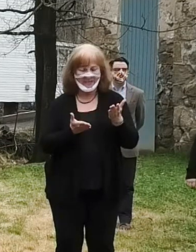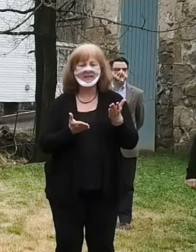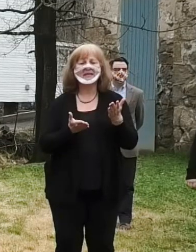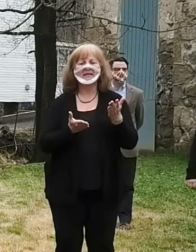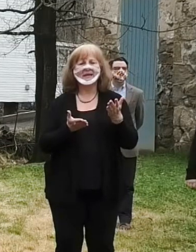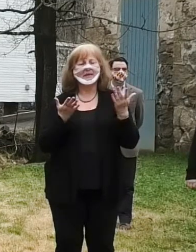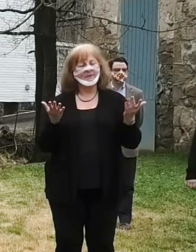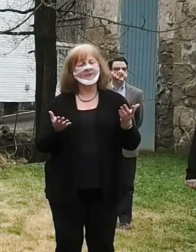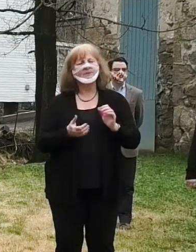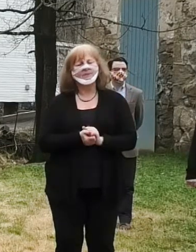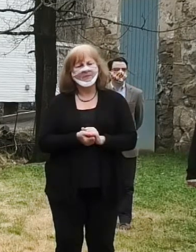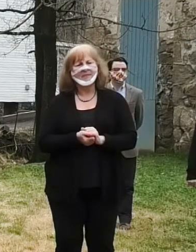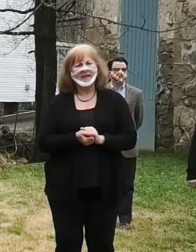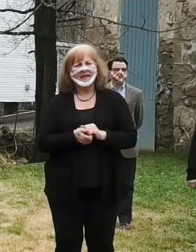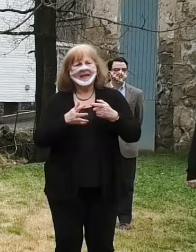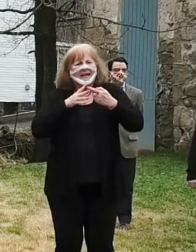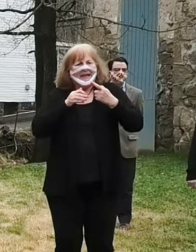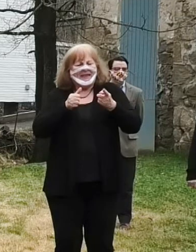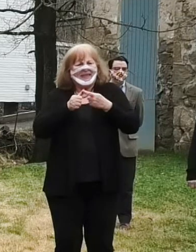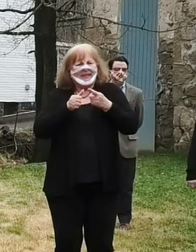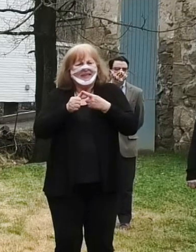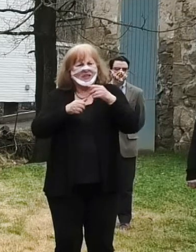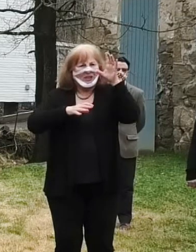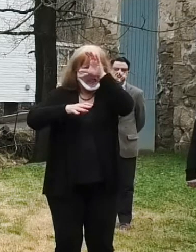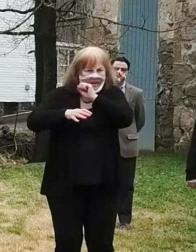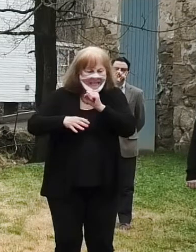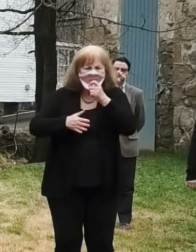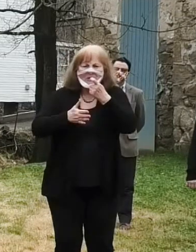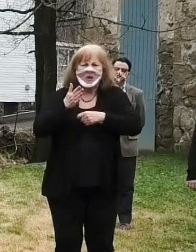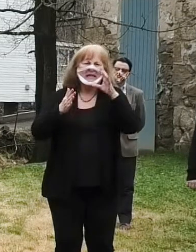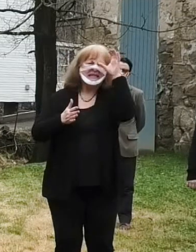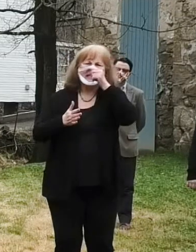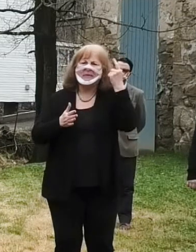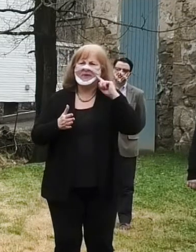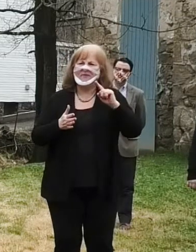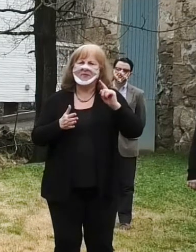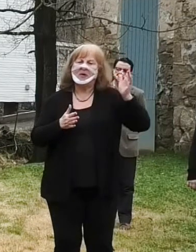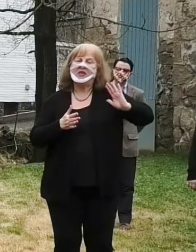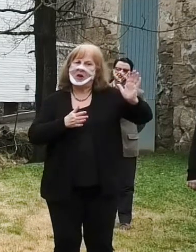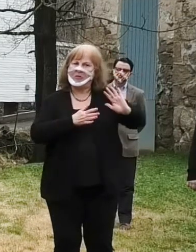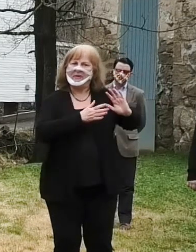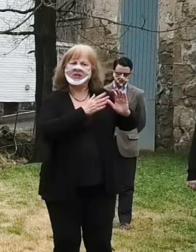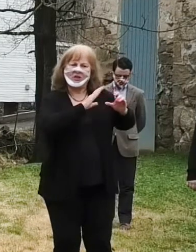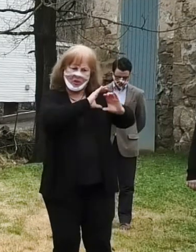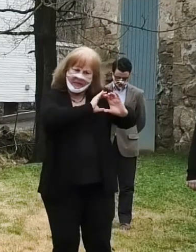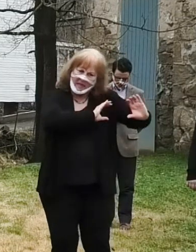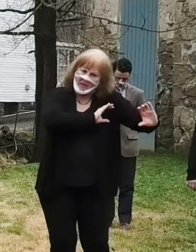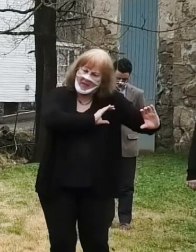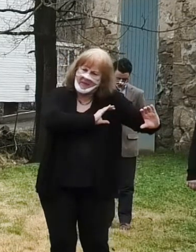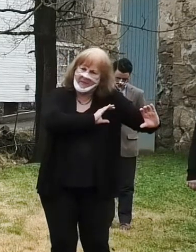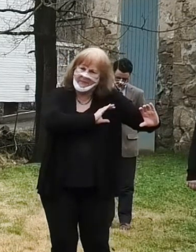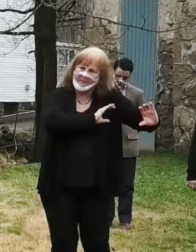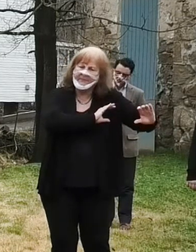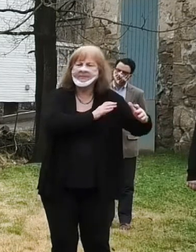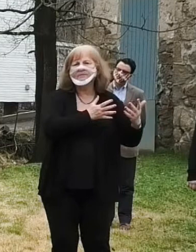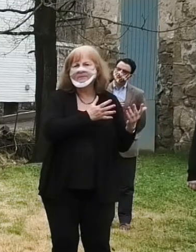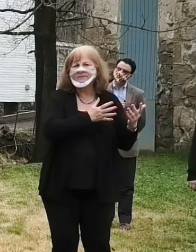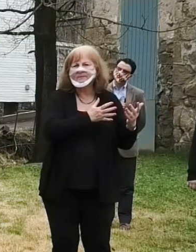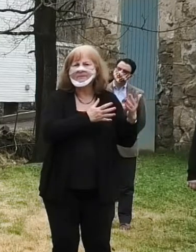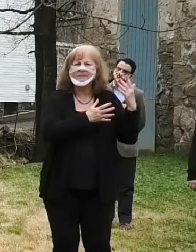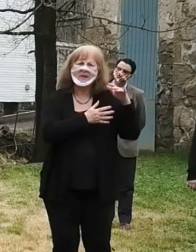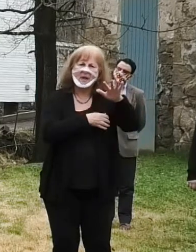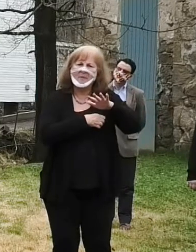And the initial estimates, cost estimates for the original tunnel